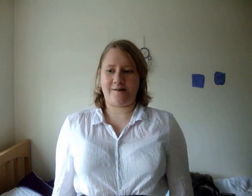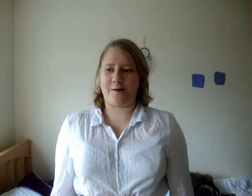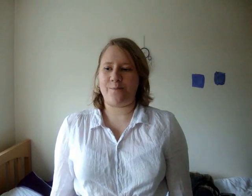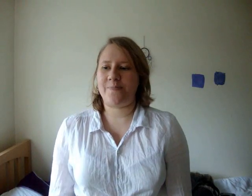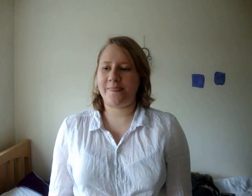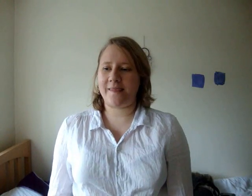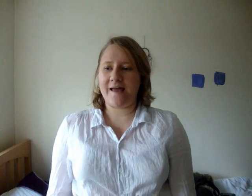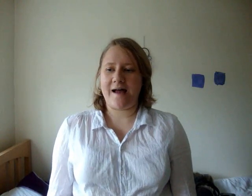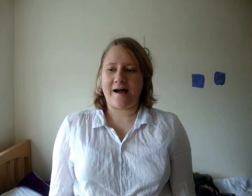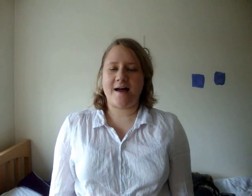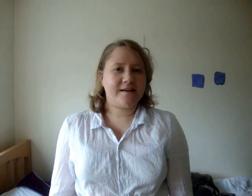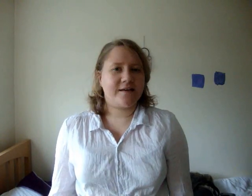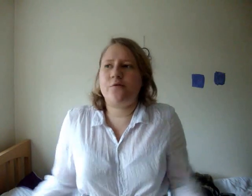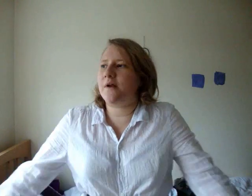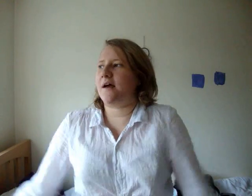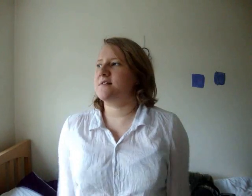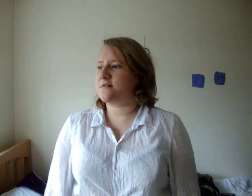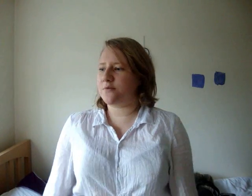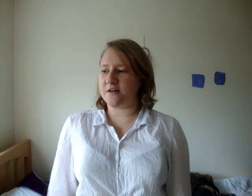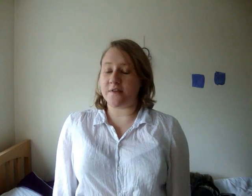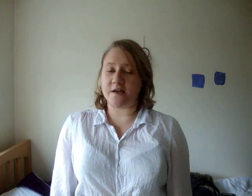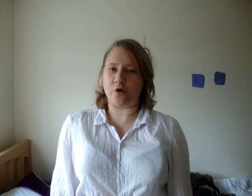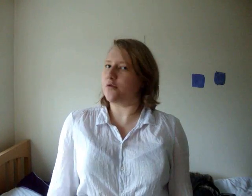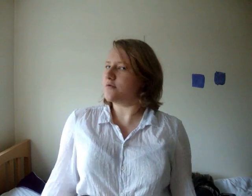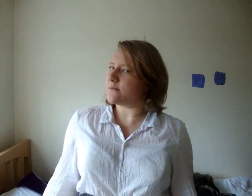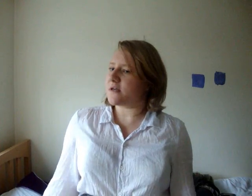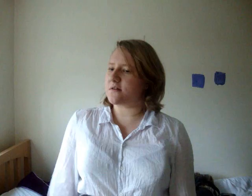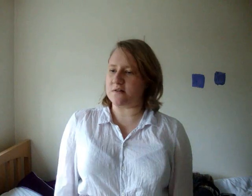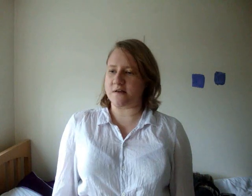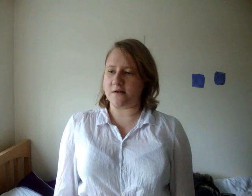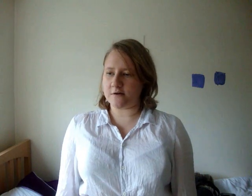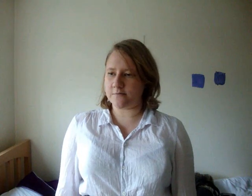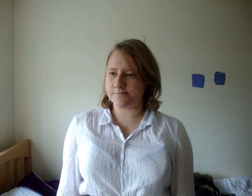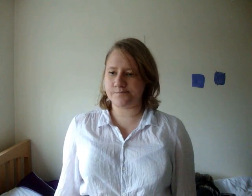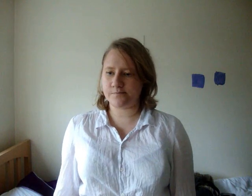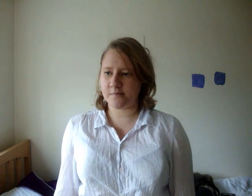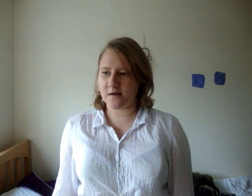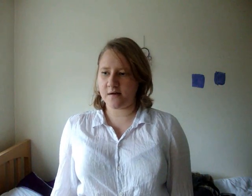Okay. And if you want to ask someone if they know something, so like,